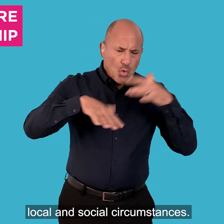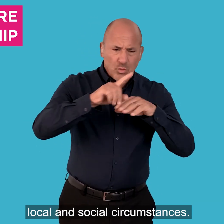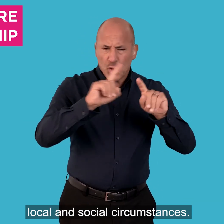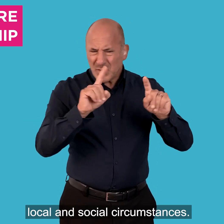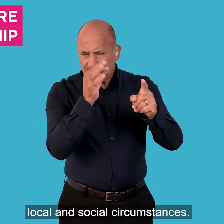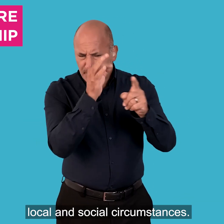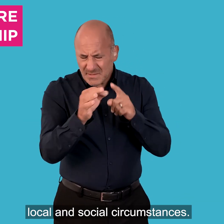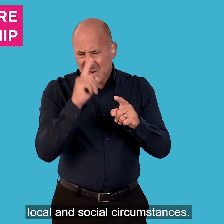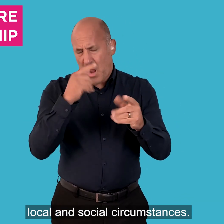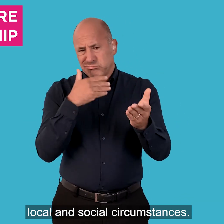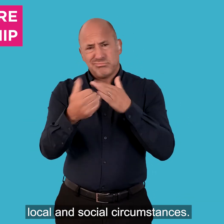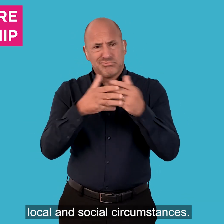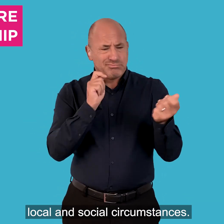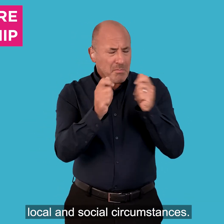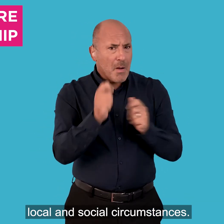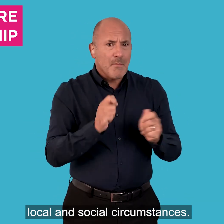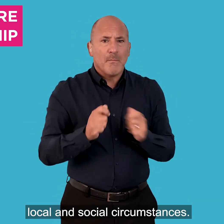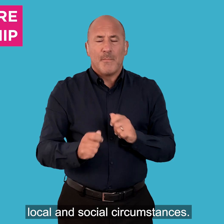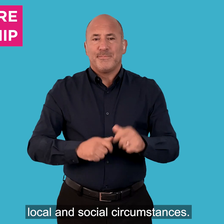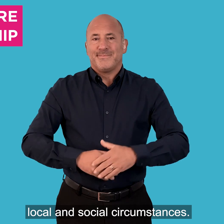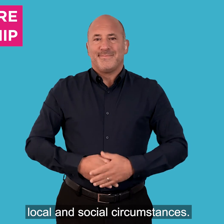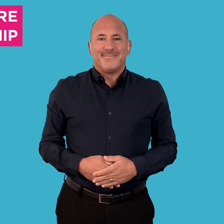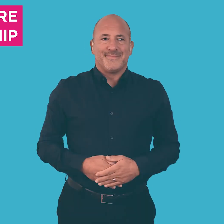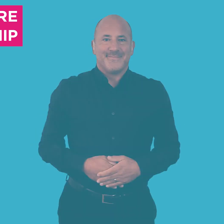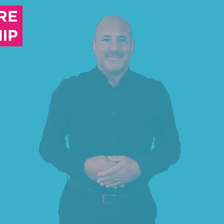local and social circumstances.